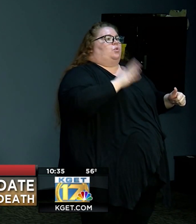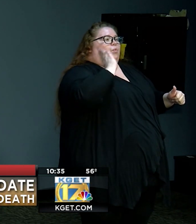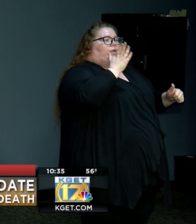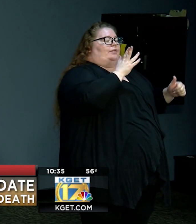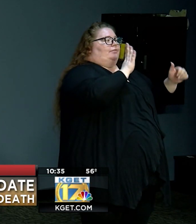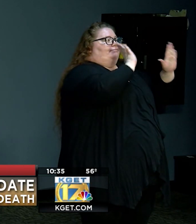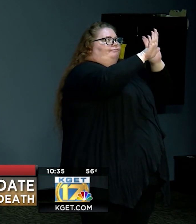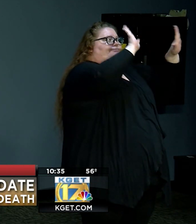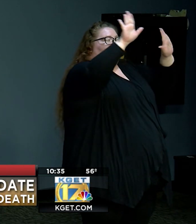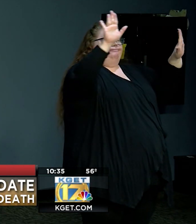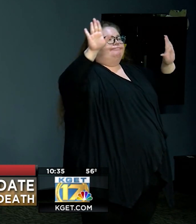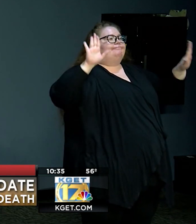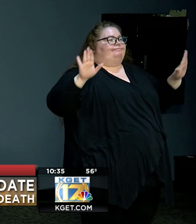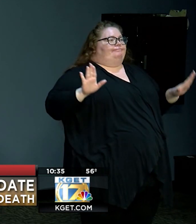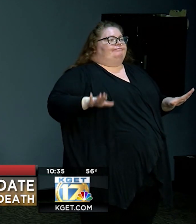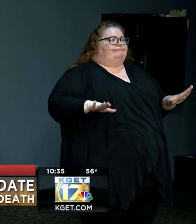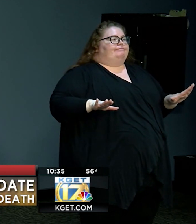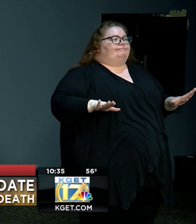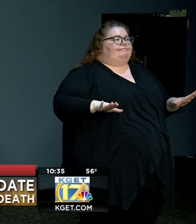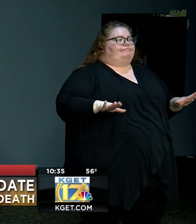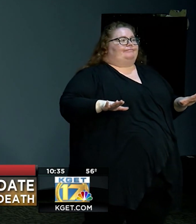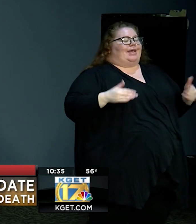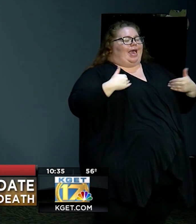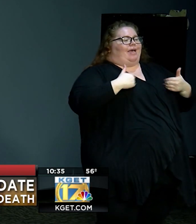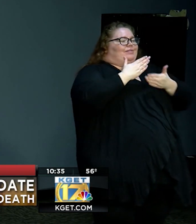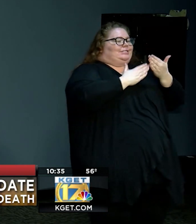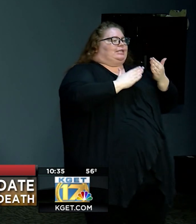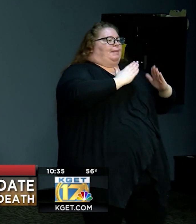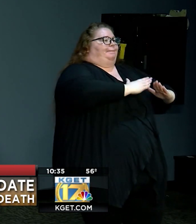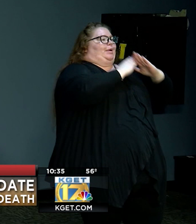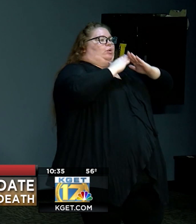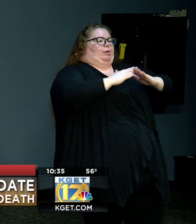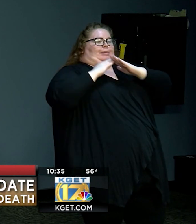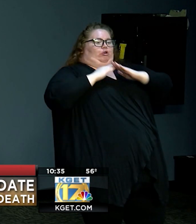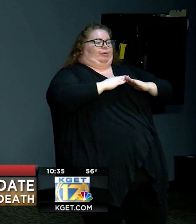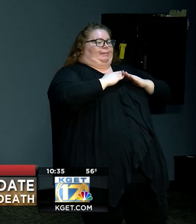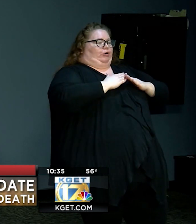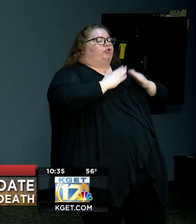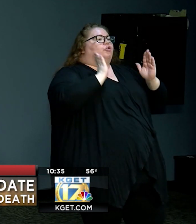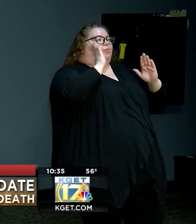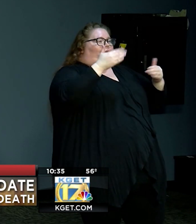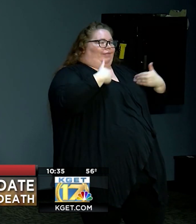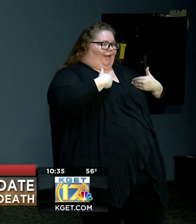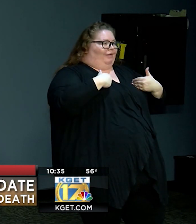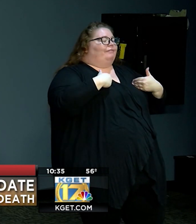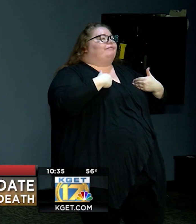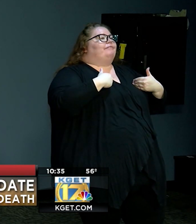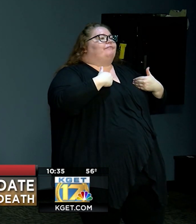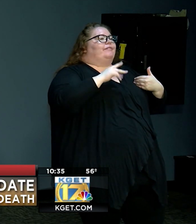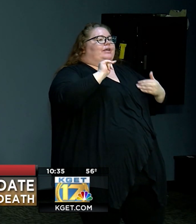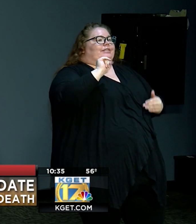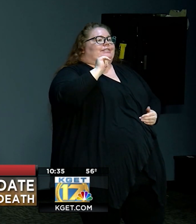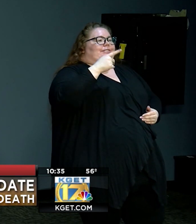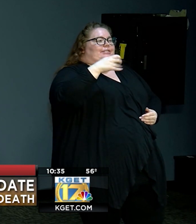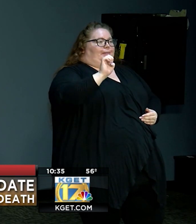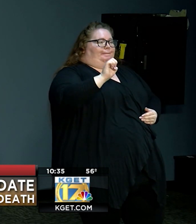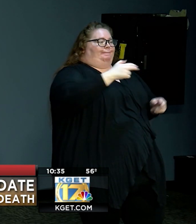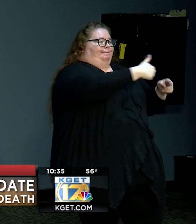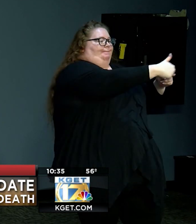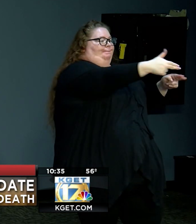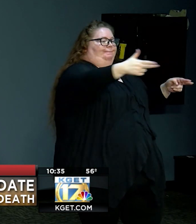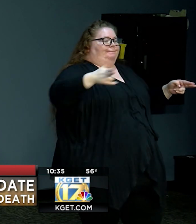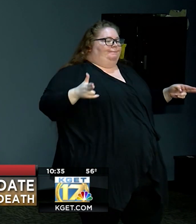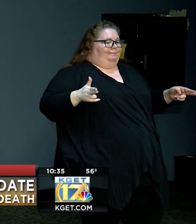some minimal barriers such as caution taping on our playgrounds and other parks equipment